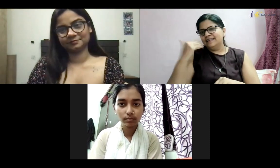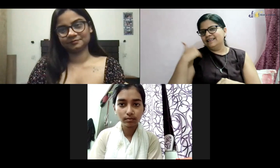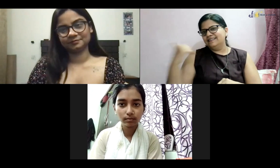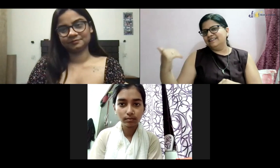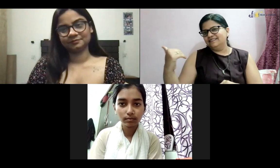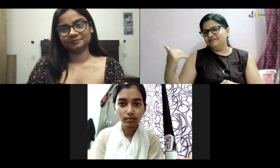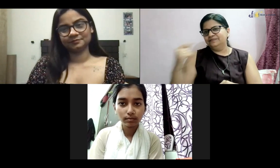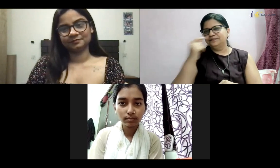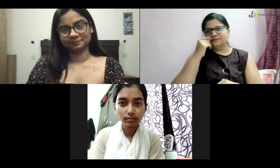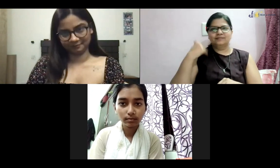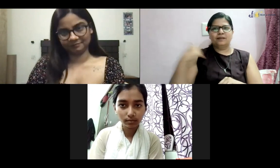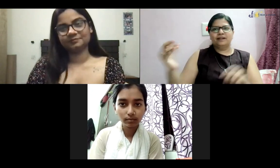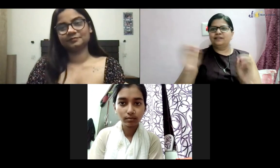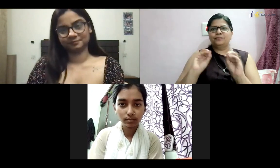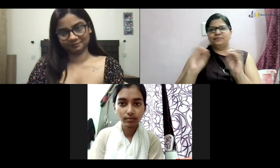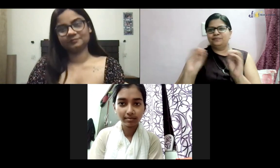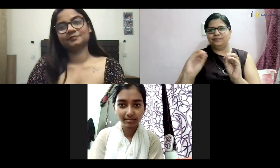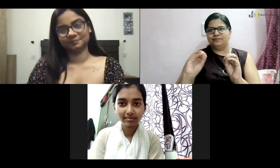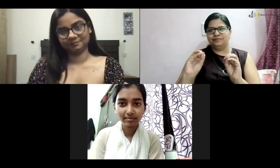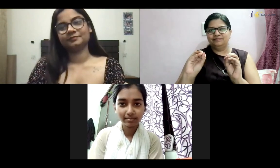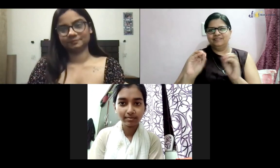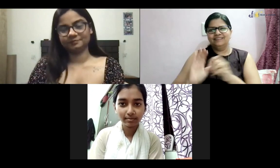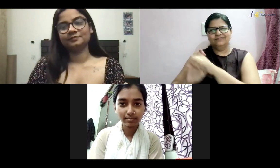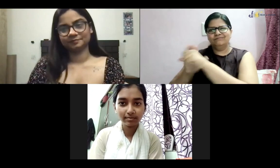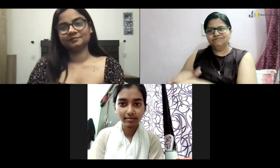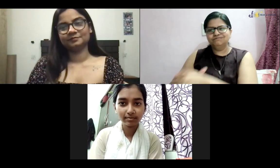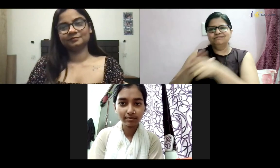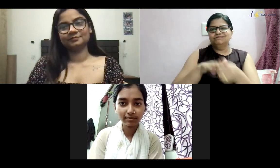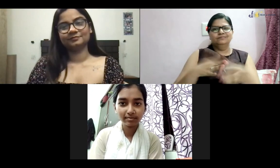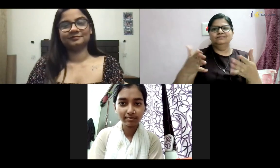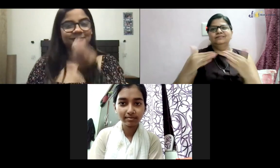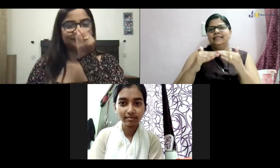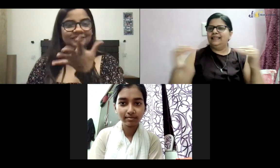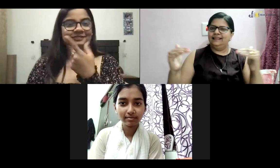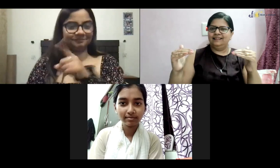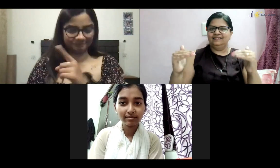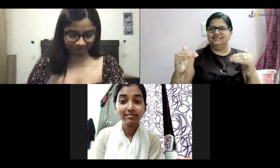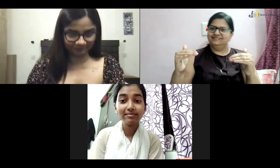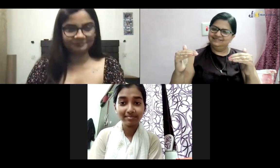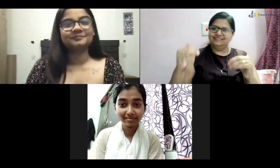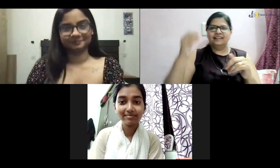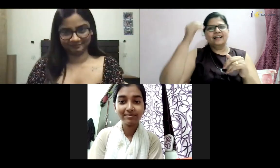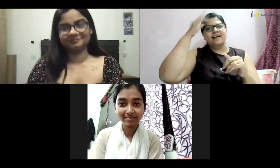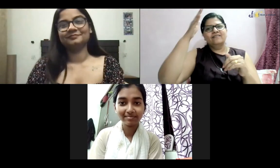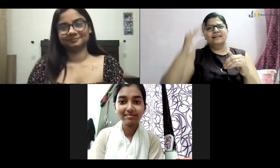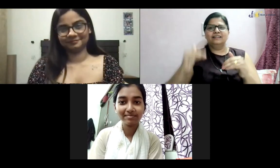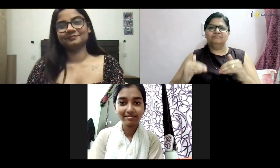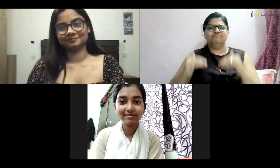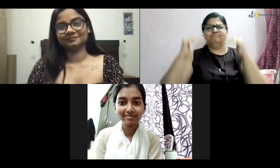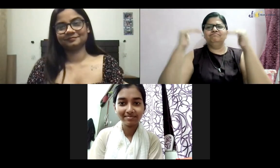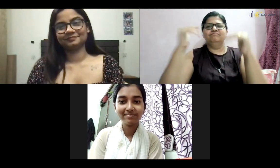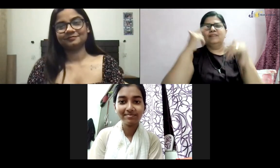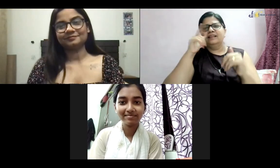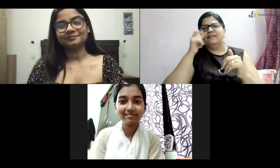life. This is I was doing also with my sister. I was living in Mumbai, so I have this experience. I didn't feel any discrimination. That